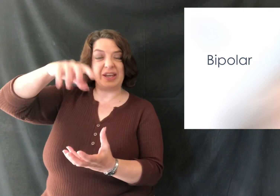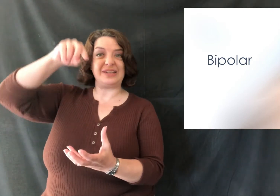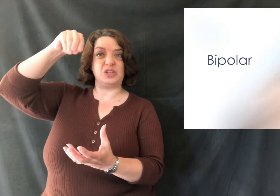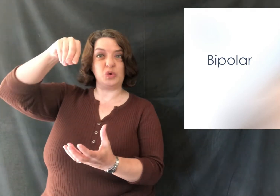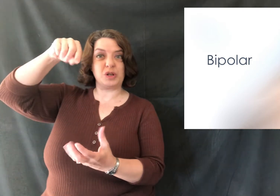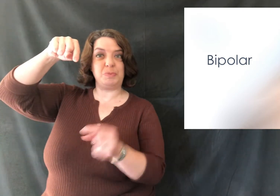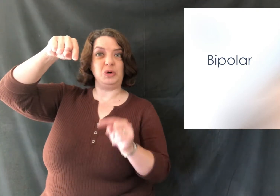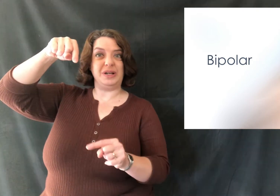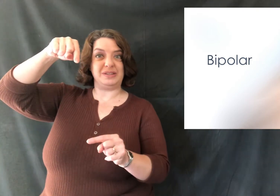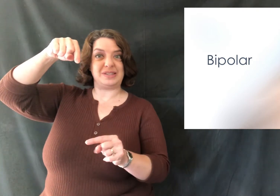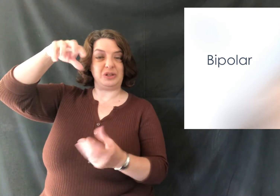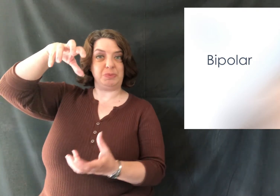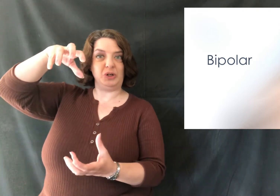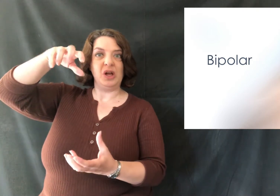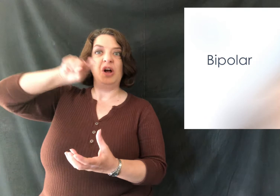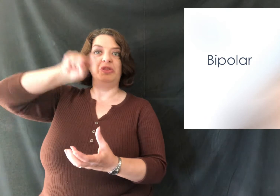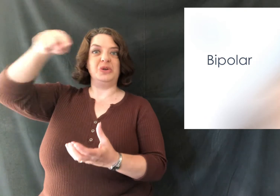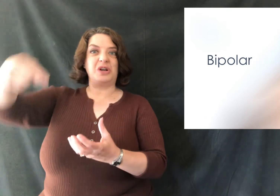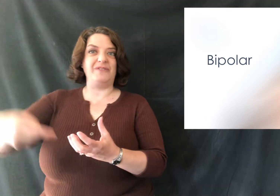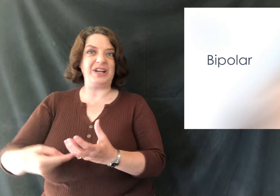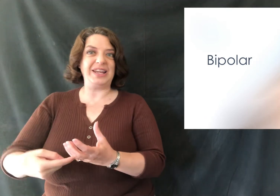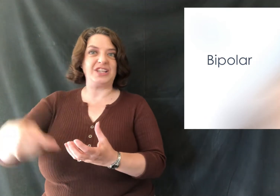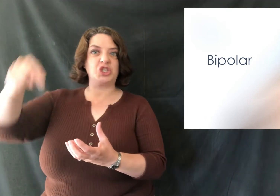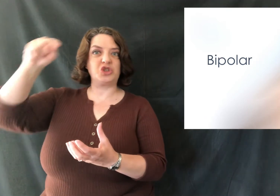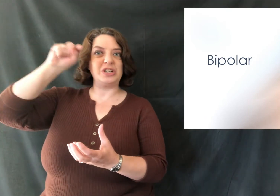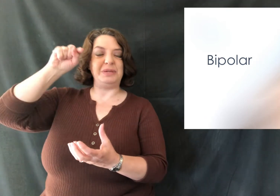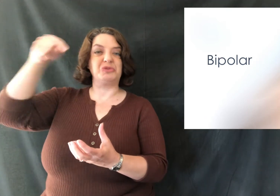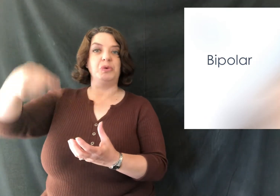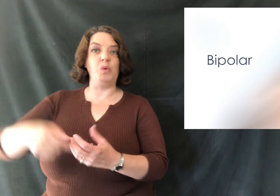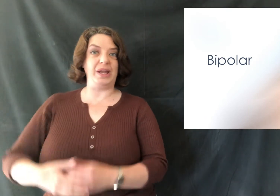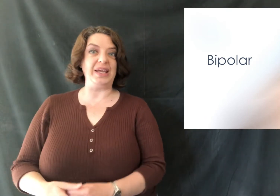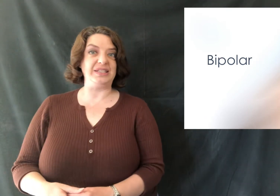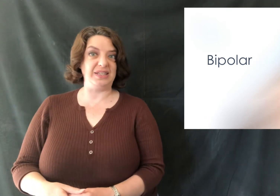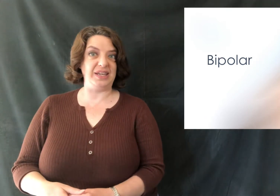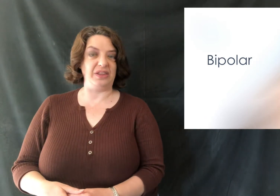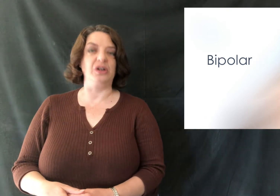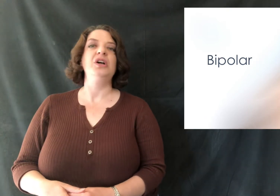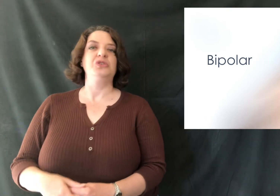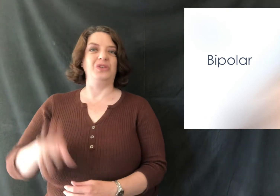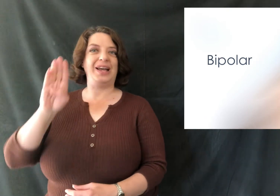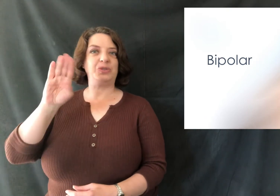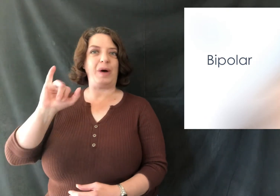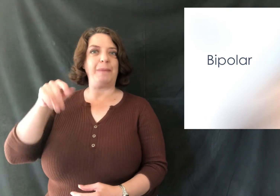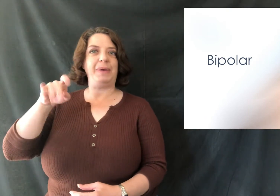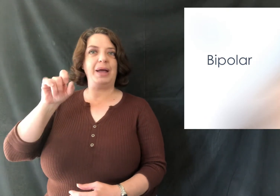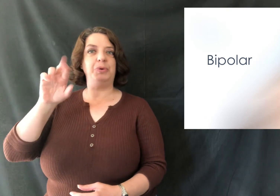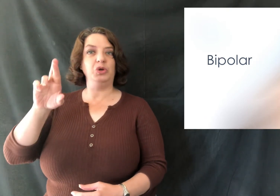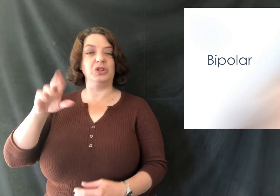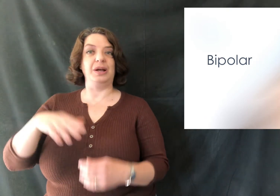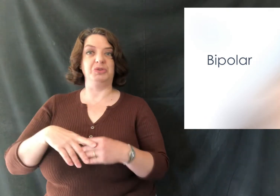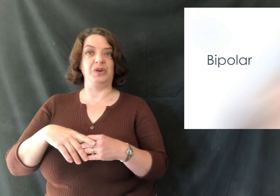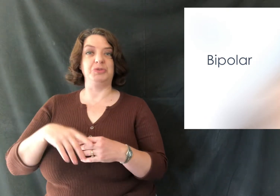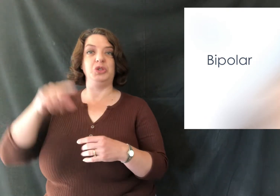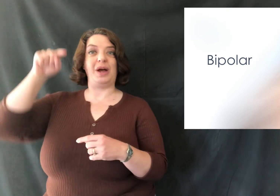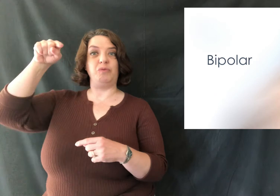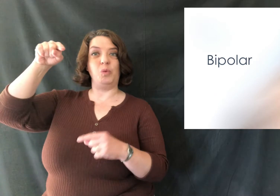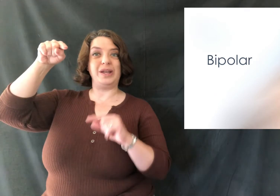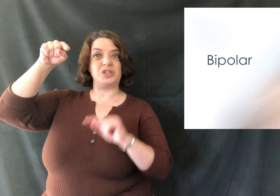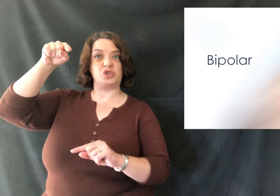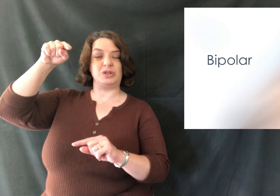the North Pole and the South Pole, and those are very extremes from one end to the other. So that's why bipolar comes from. So you have one extreme or